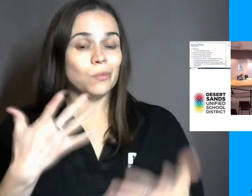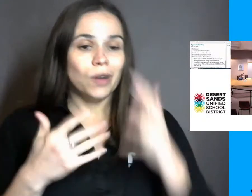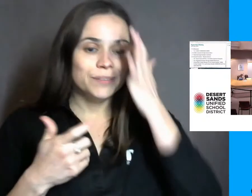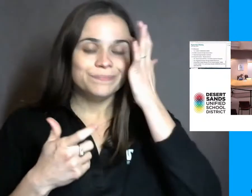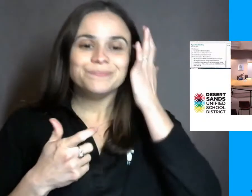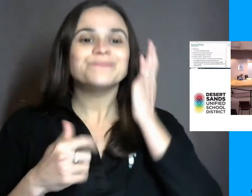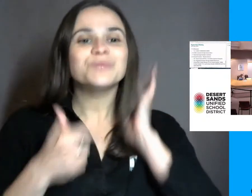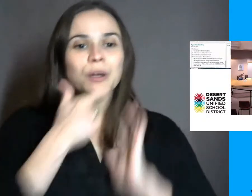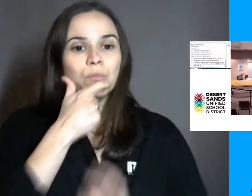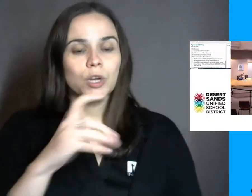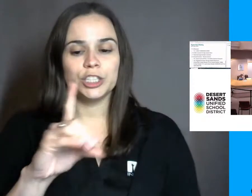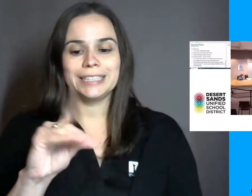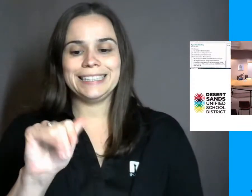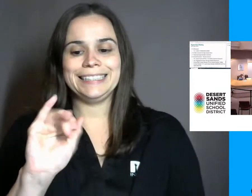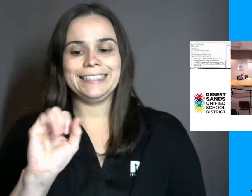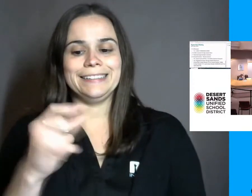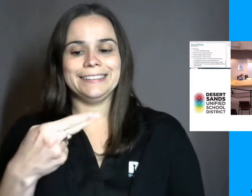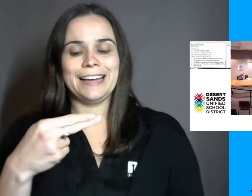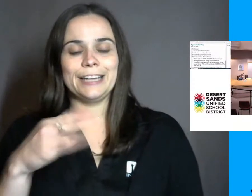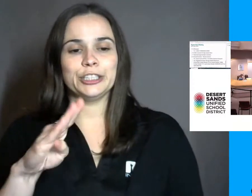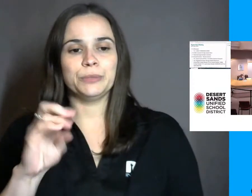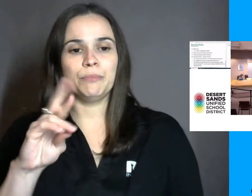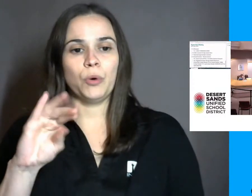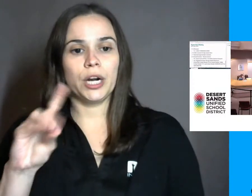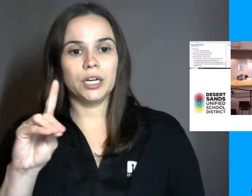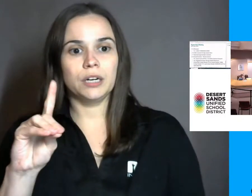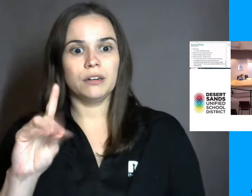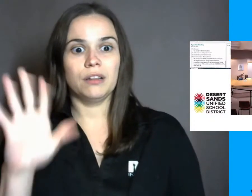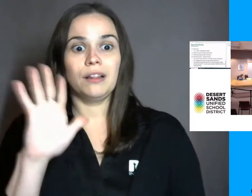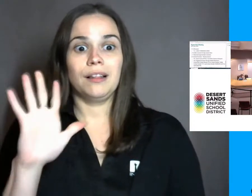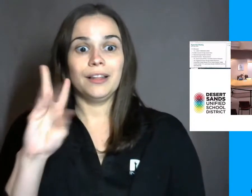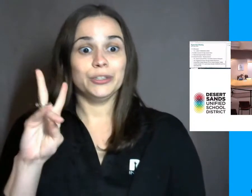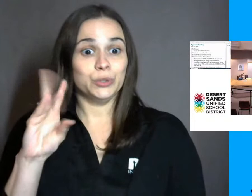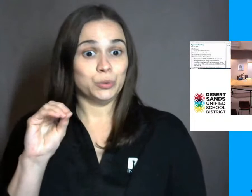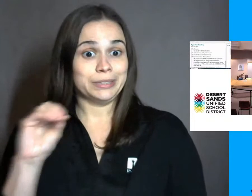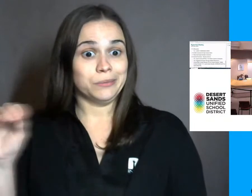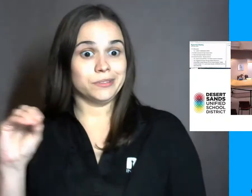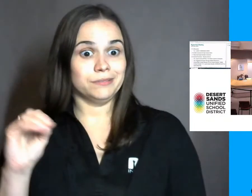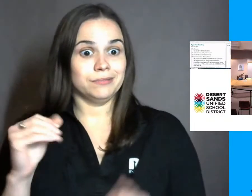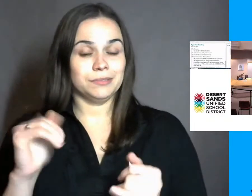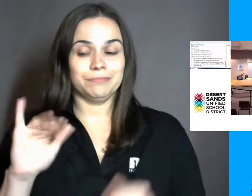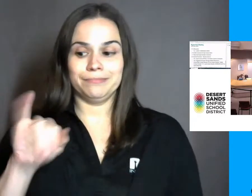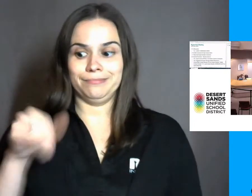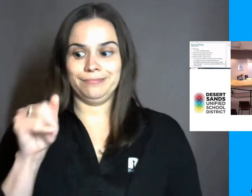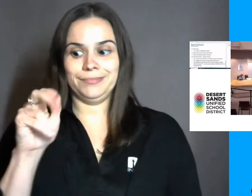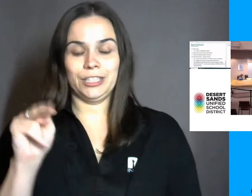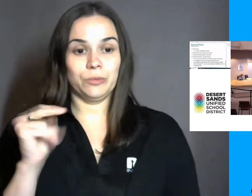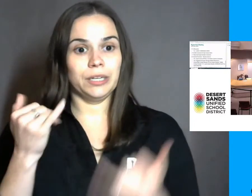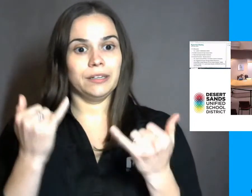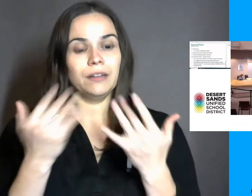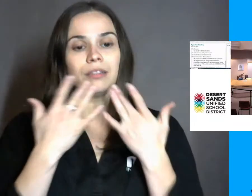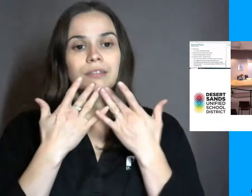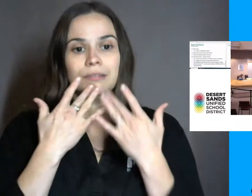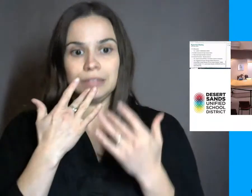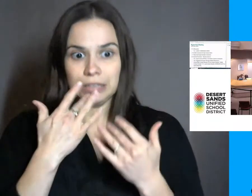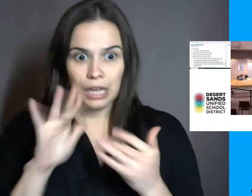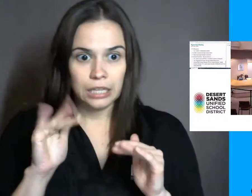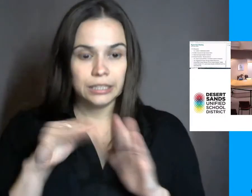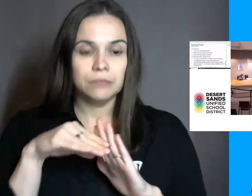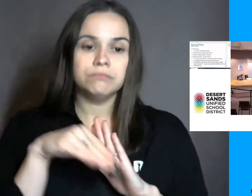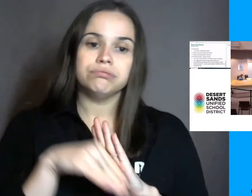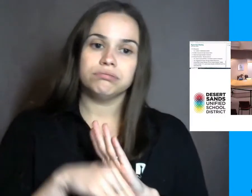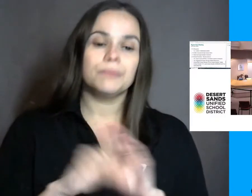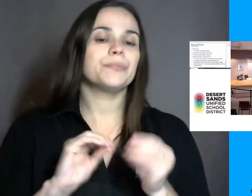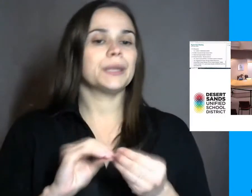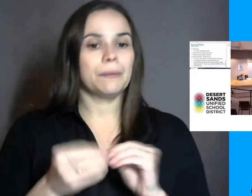in the 2000s back in January. And here we are with, we're very fortunate that our cases have gone down. We have a lot of outreach